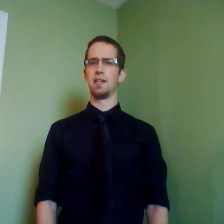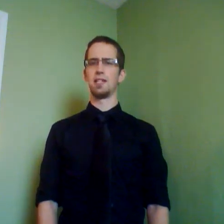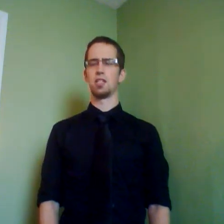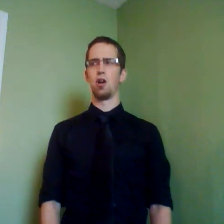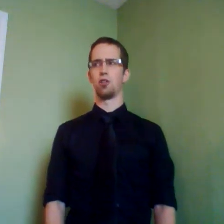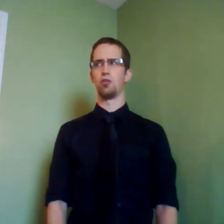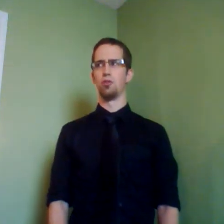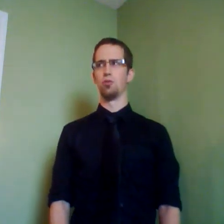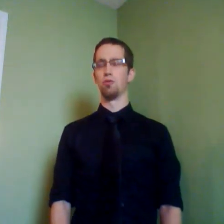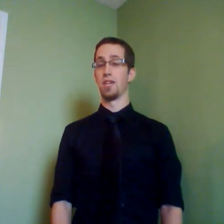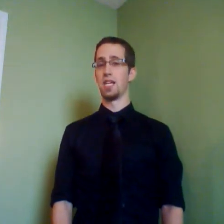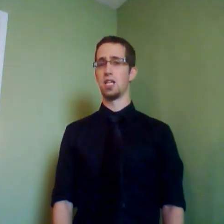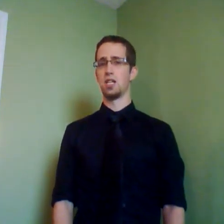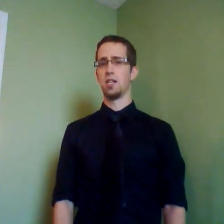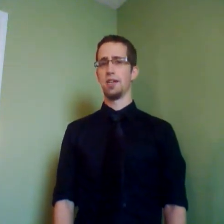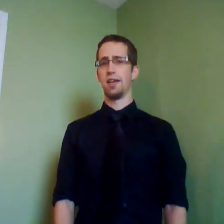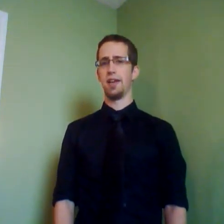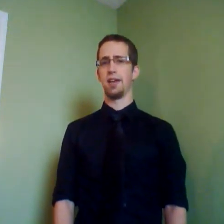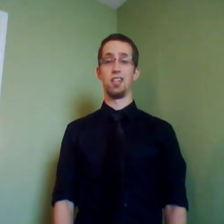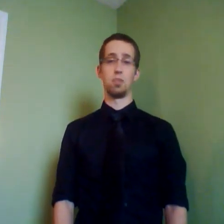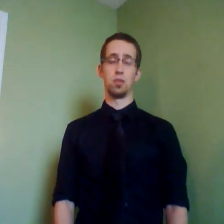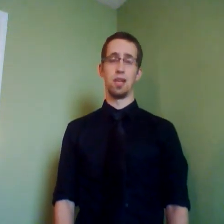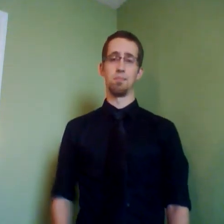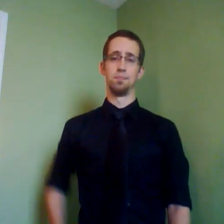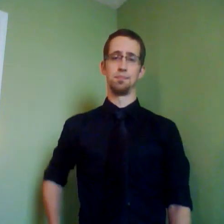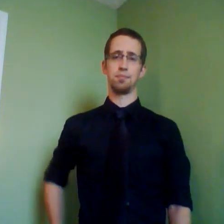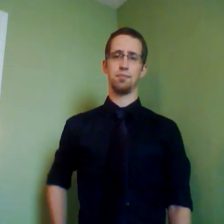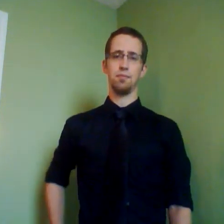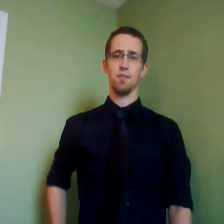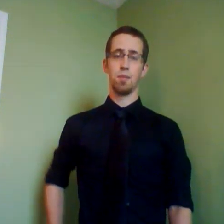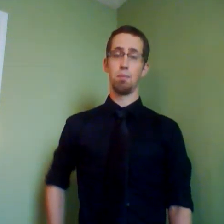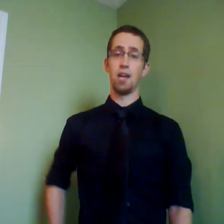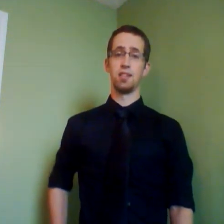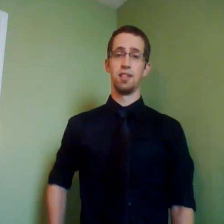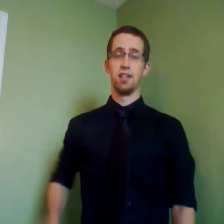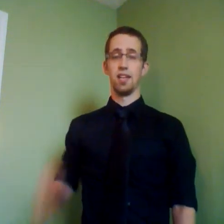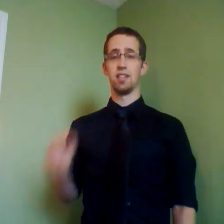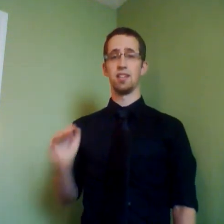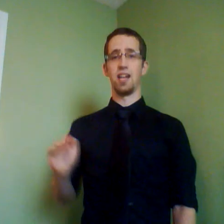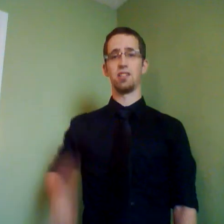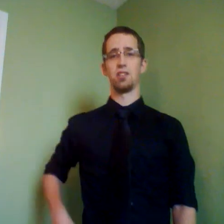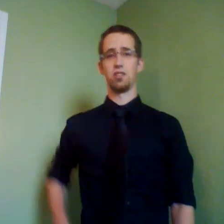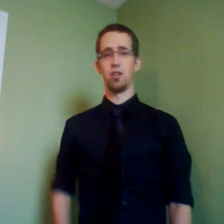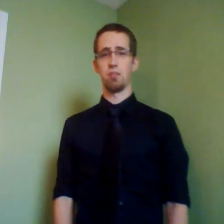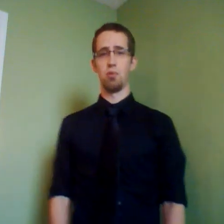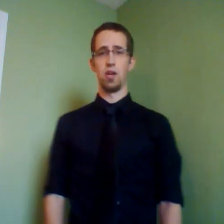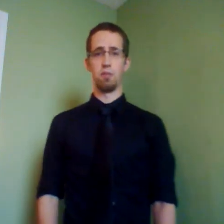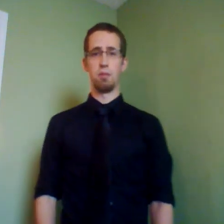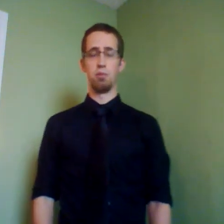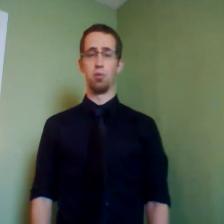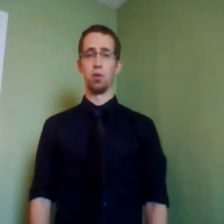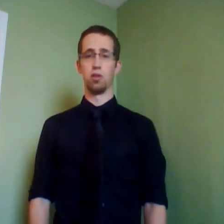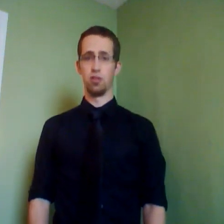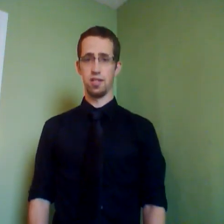Fingerspelling is harder to read and it takes more time. But it is an excellent starting point for people who are learning